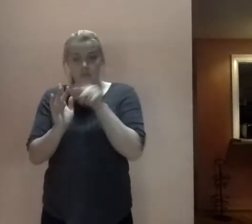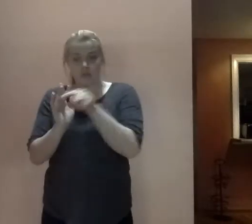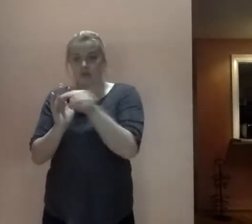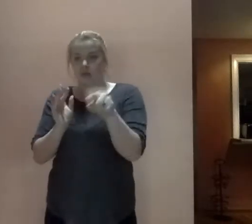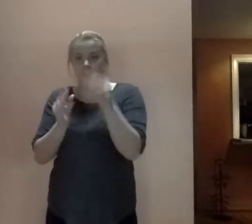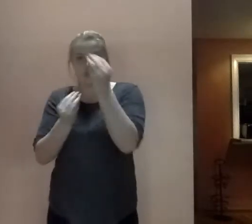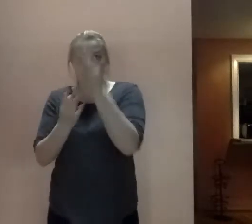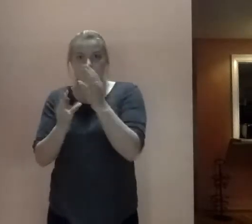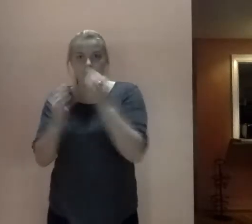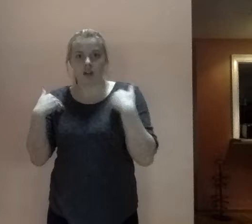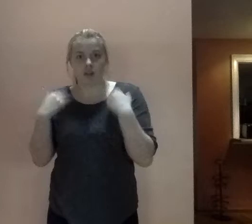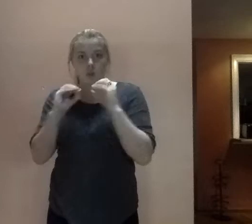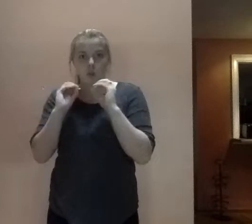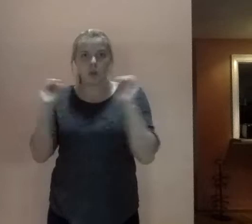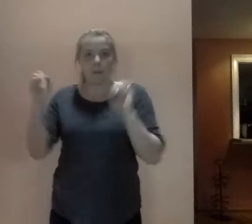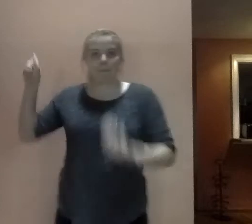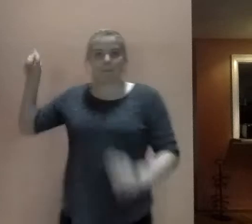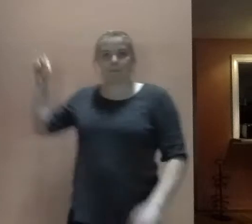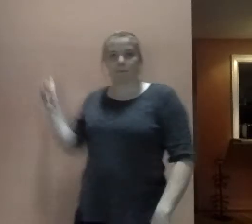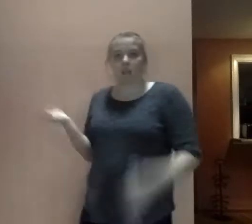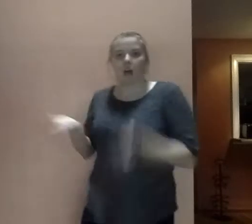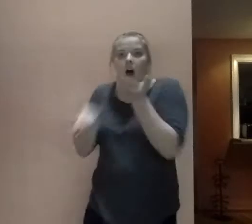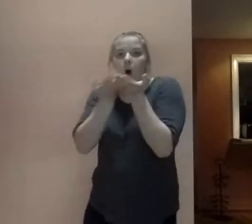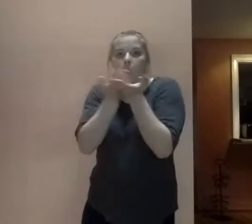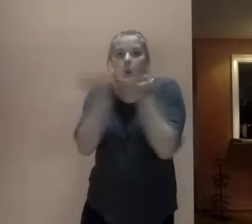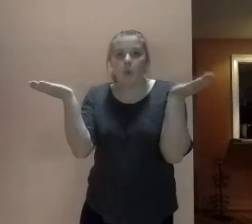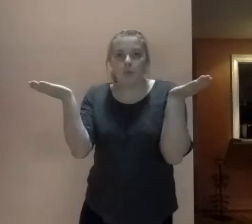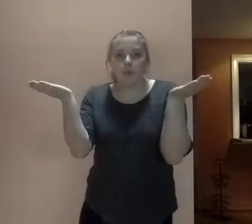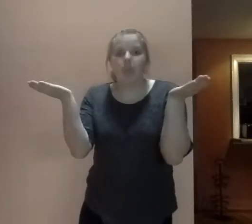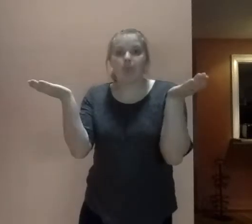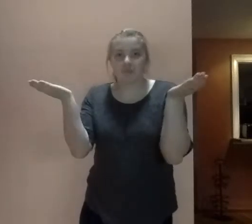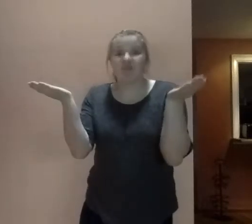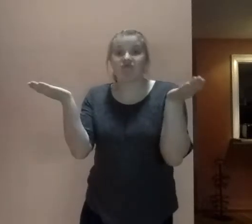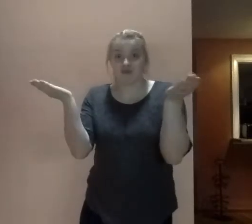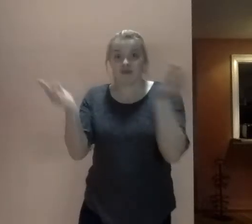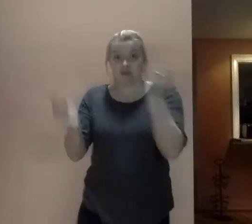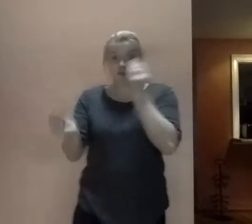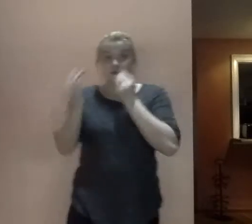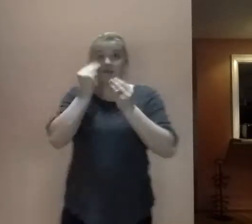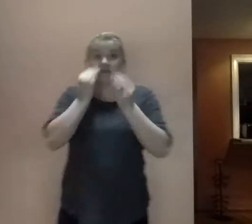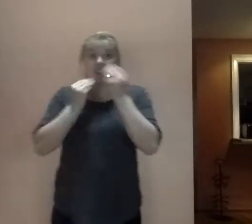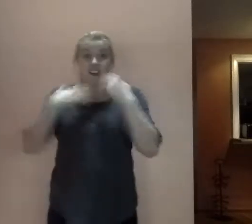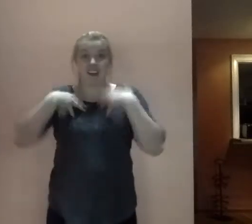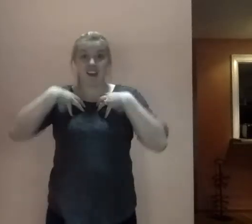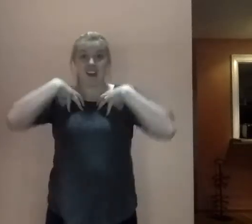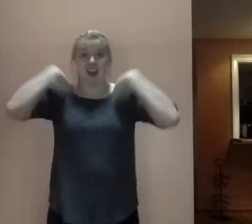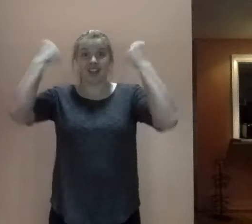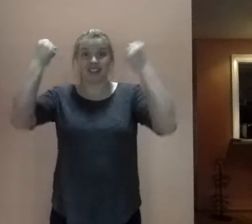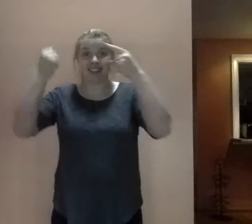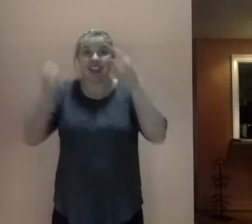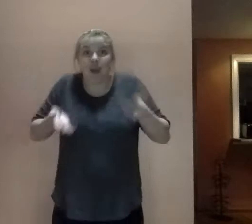was featured on their homepage. But even more shocking, on their Eat Healthy page, they actually encouraged eating Group